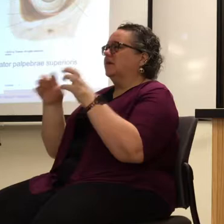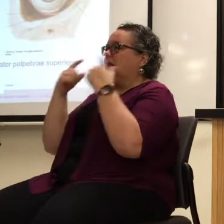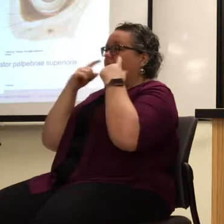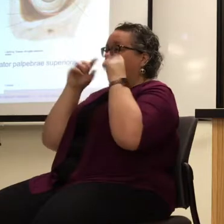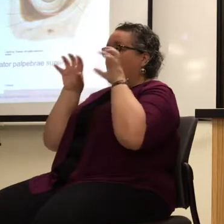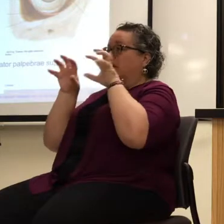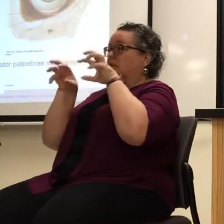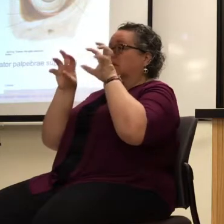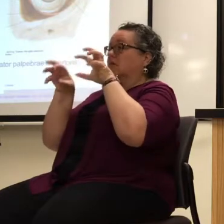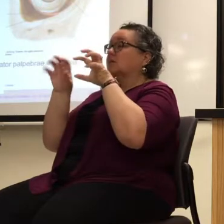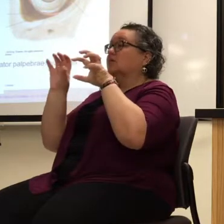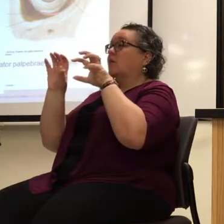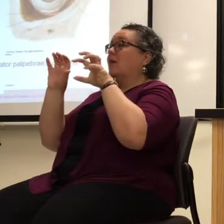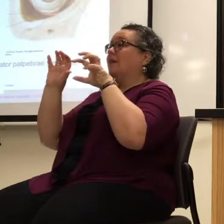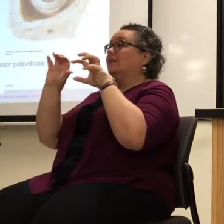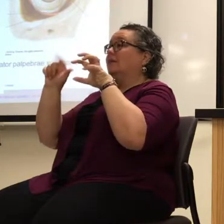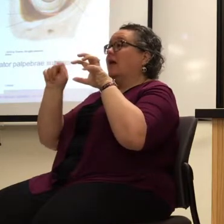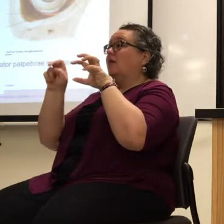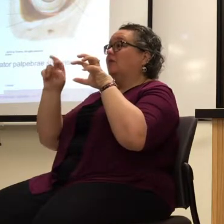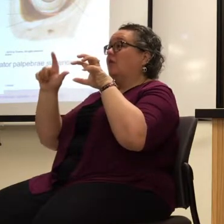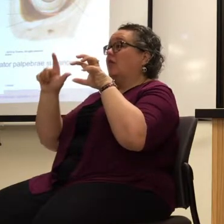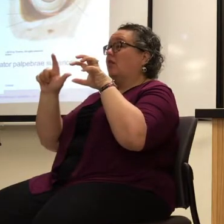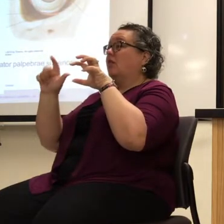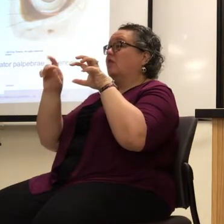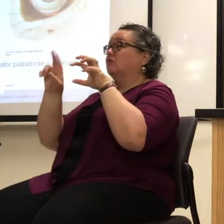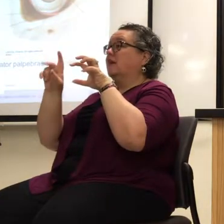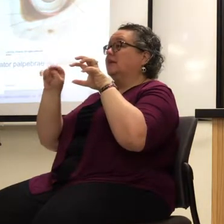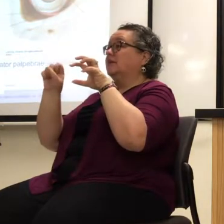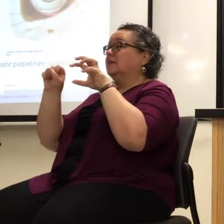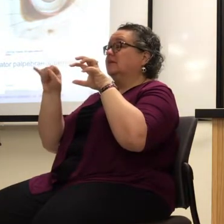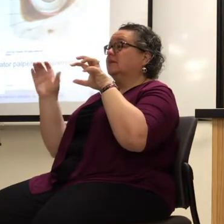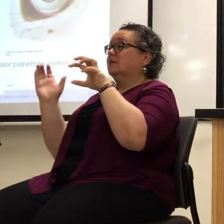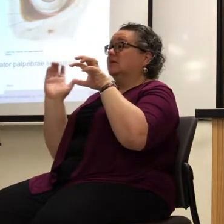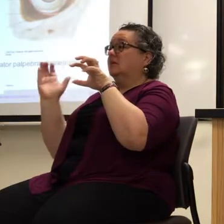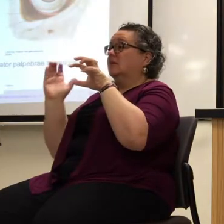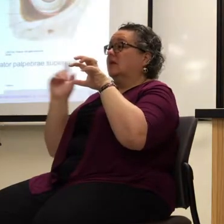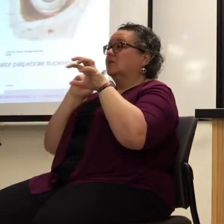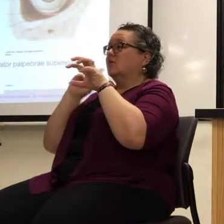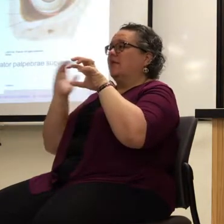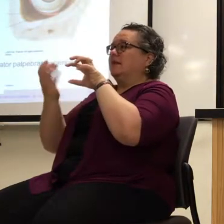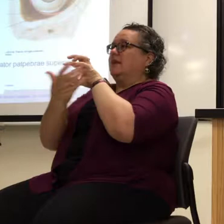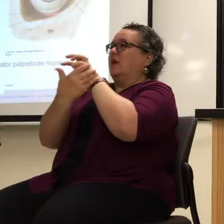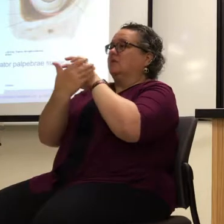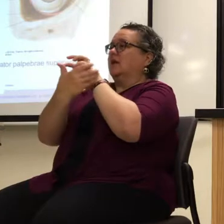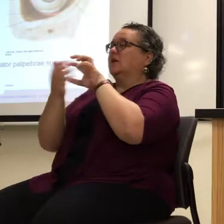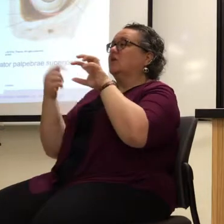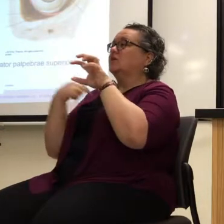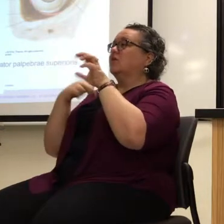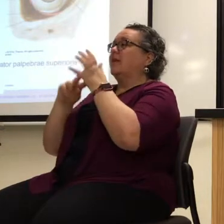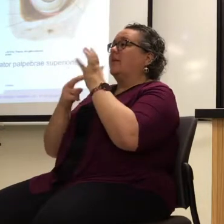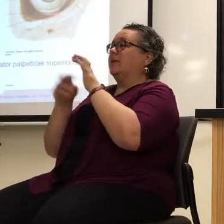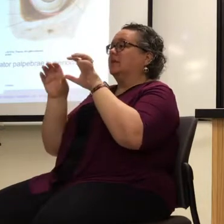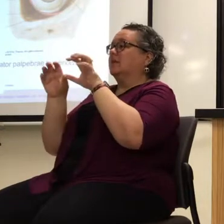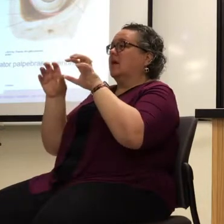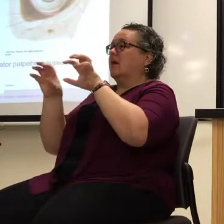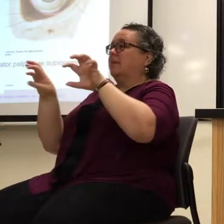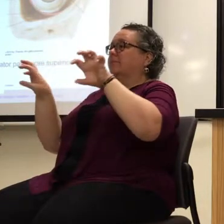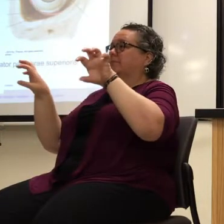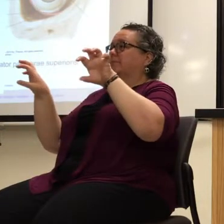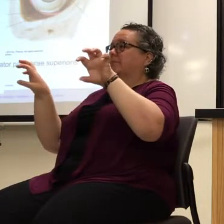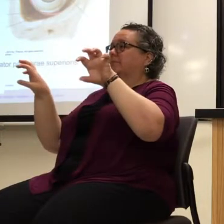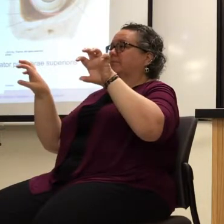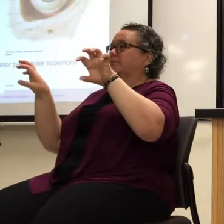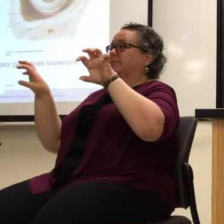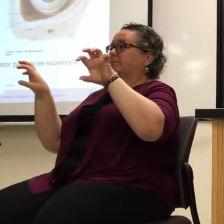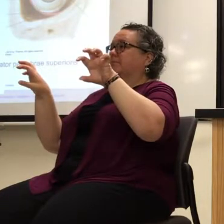Starting with lateral rectus, the nerve says abduct the eye means this eyeball move away from the midline. That's abduction, okay,